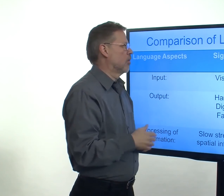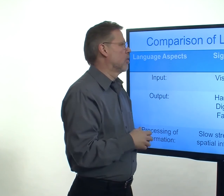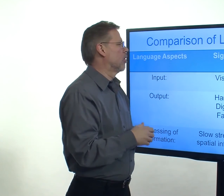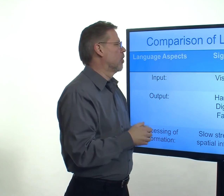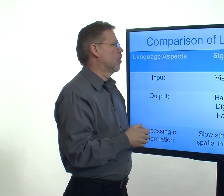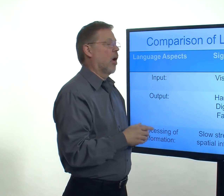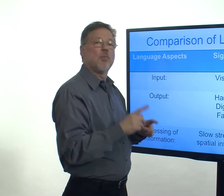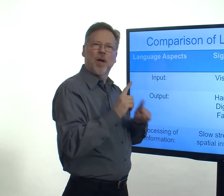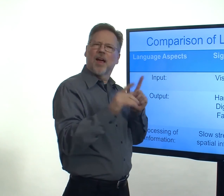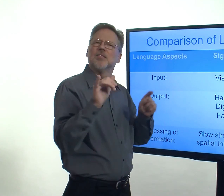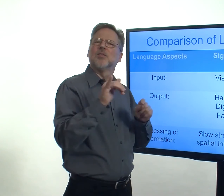modes.